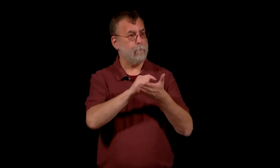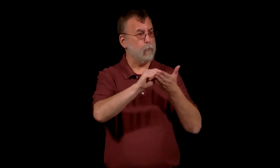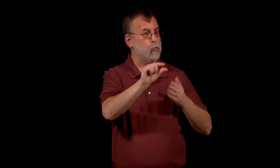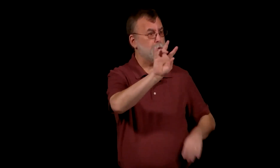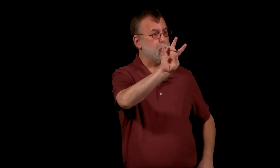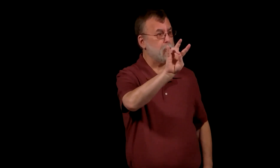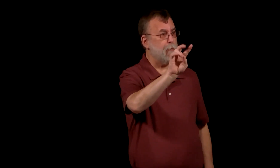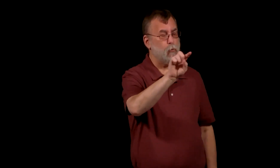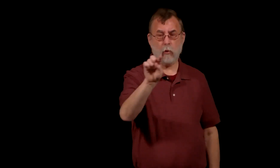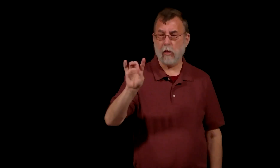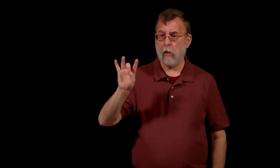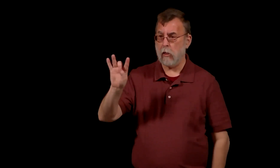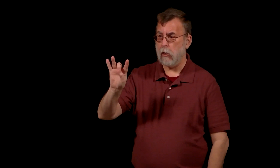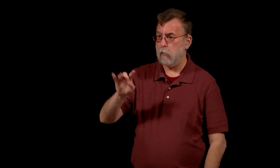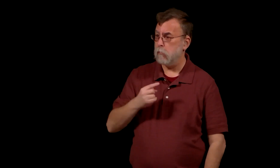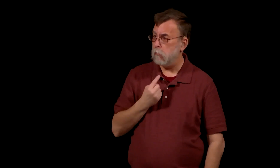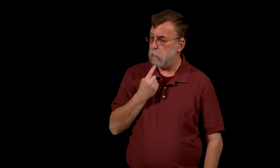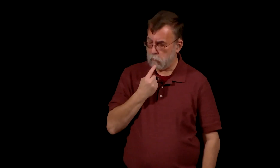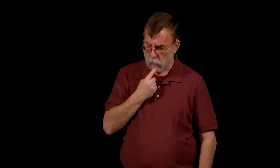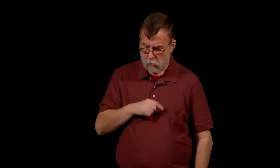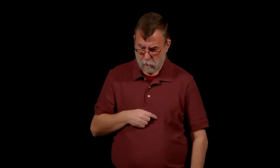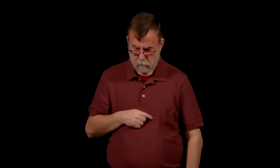chapter 4, verse 7 and 8.